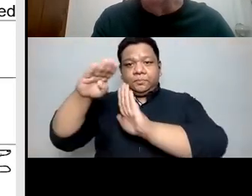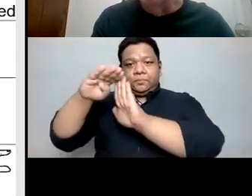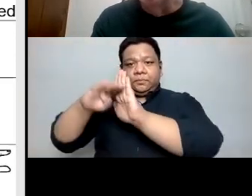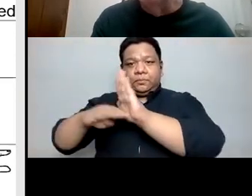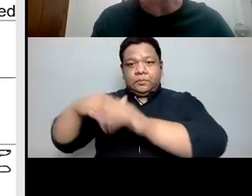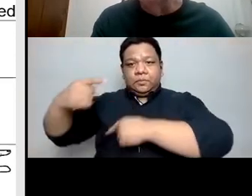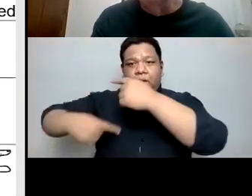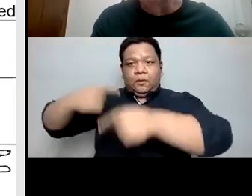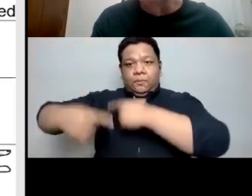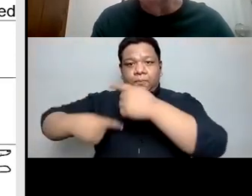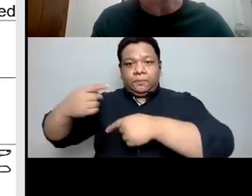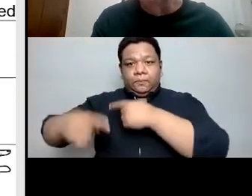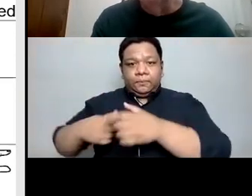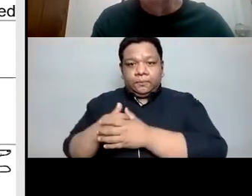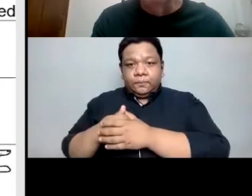Oops, sorry.